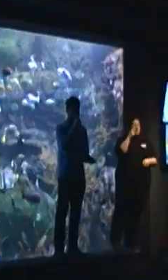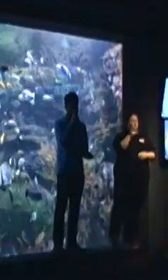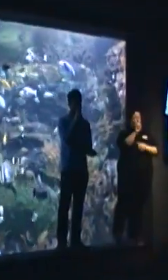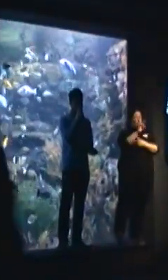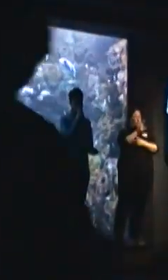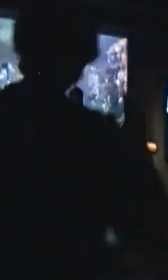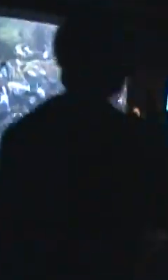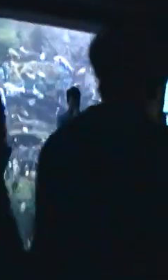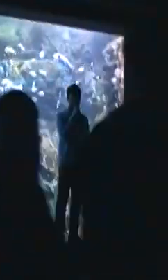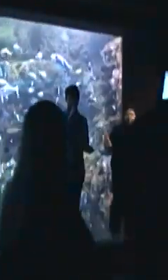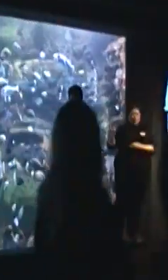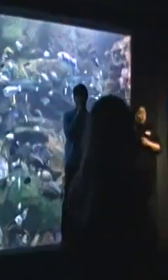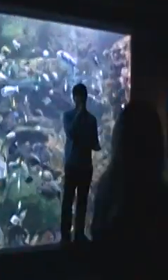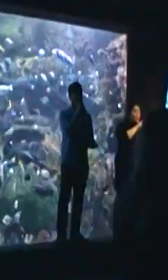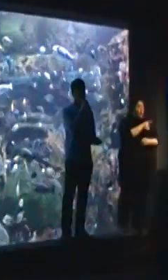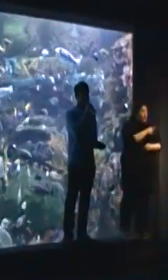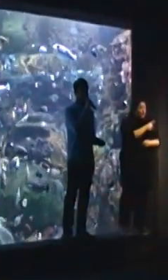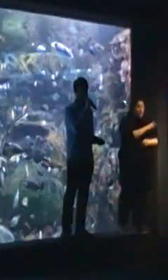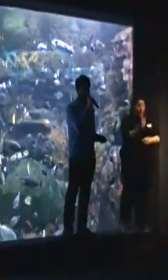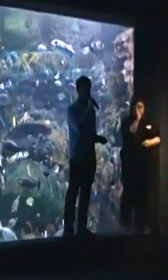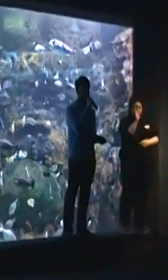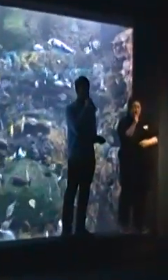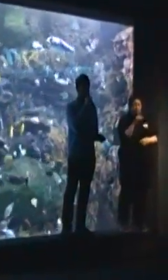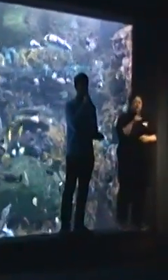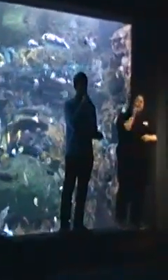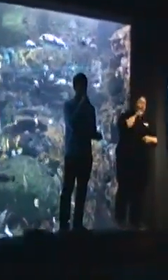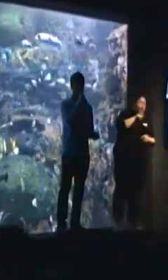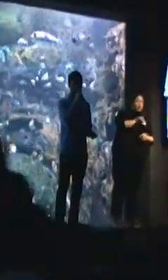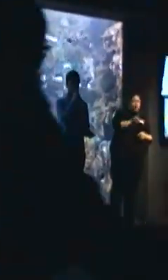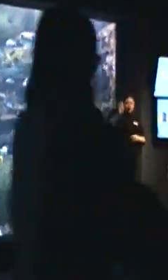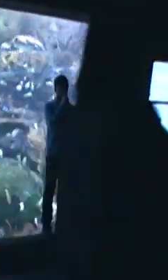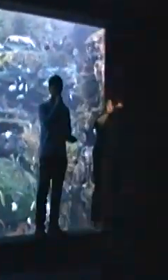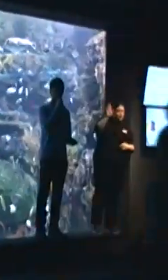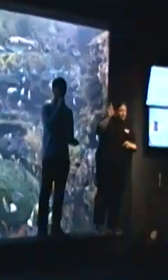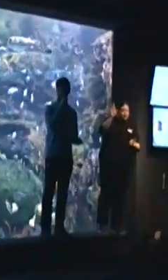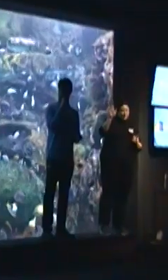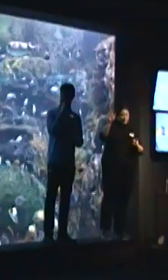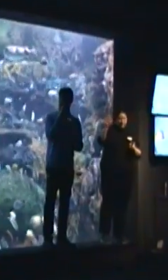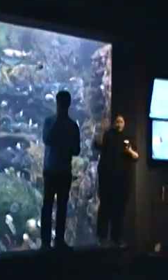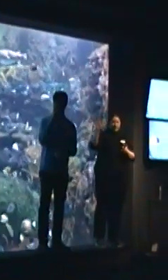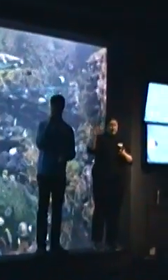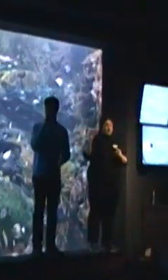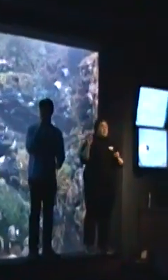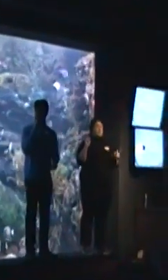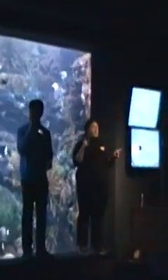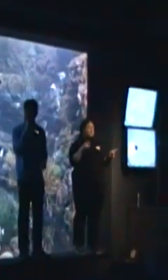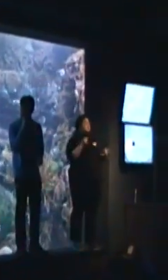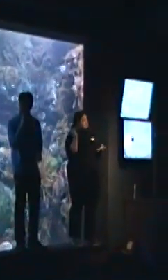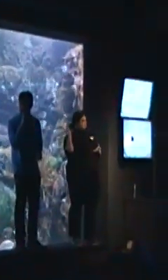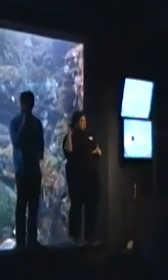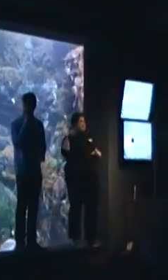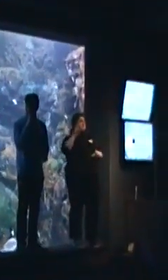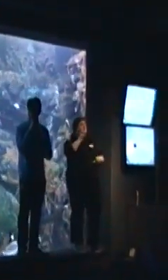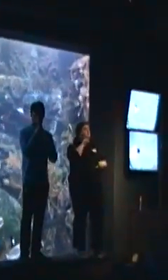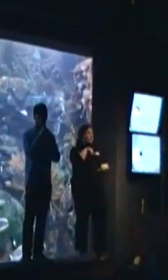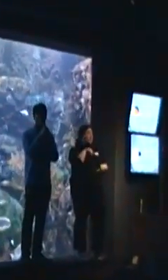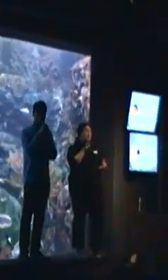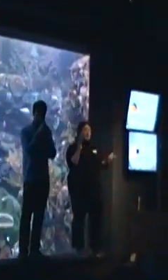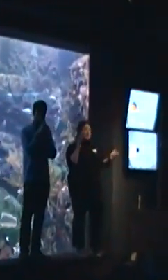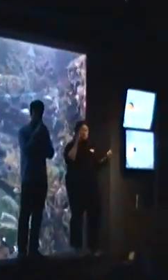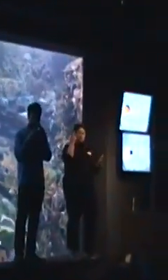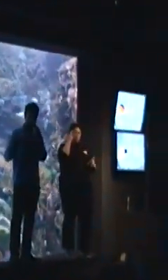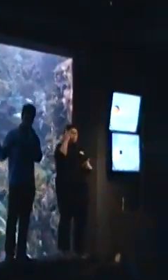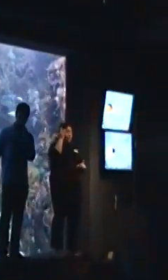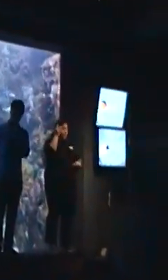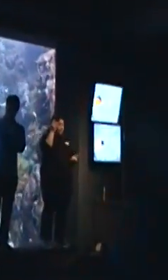real. Well, artificial. All right, it's actually artificial coral. Now the reason